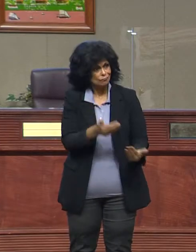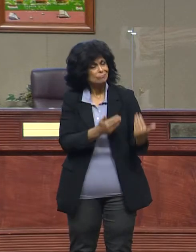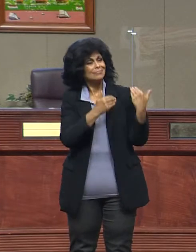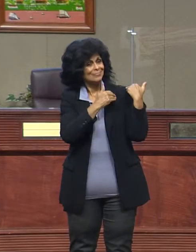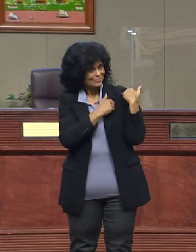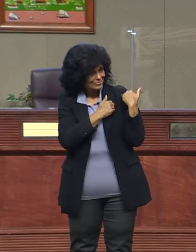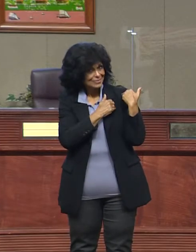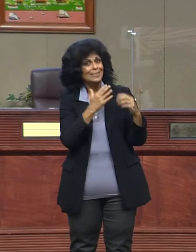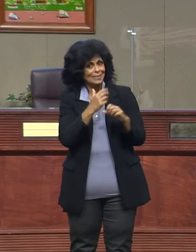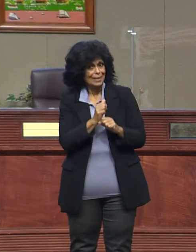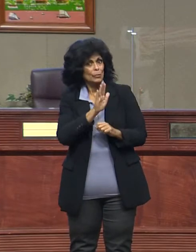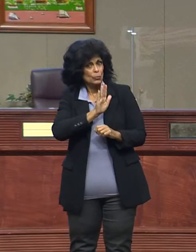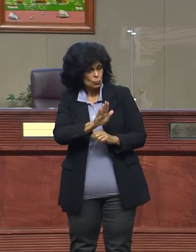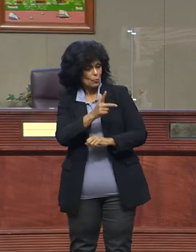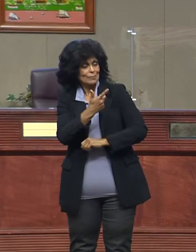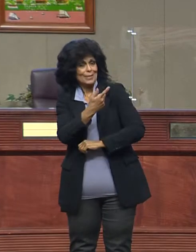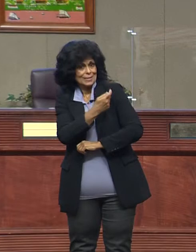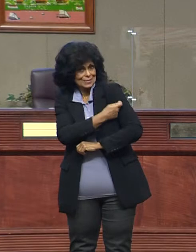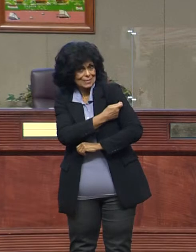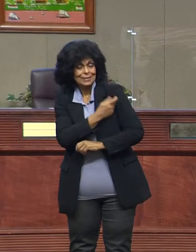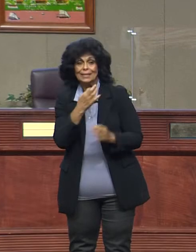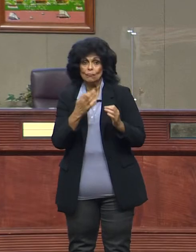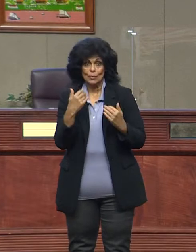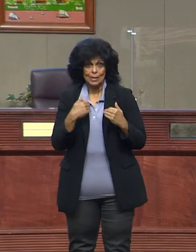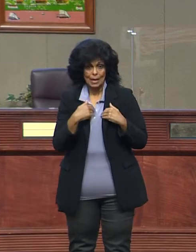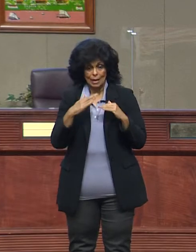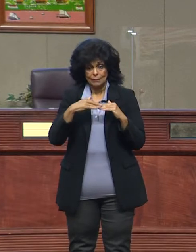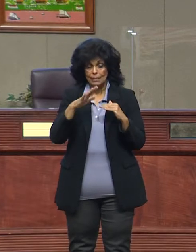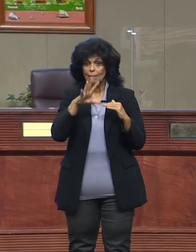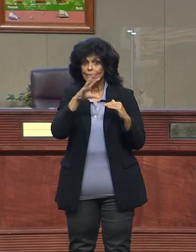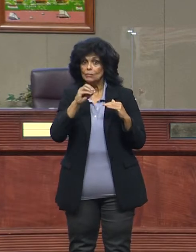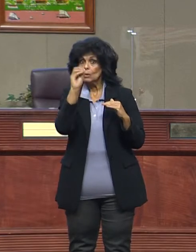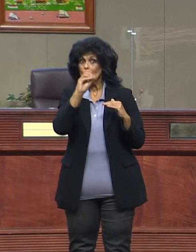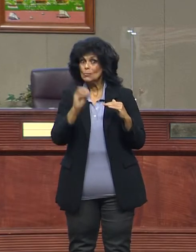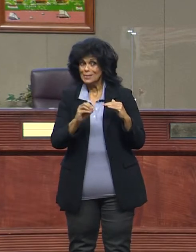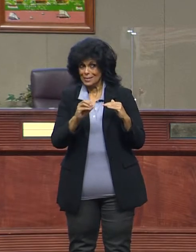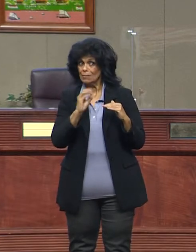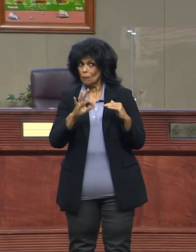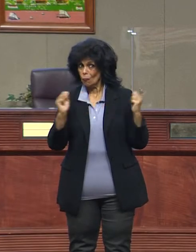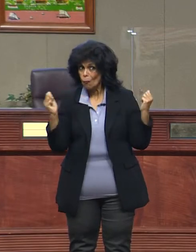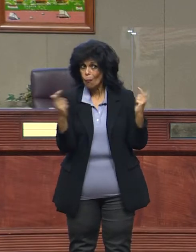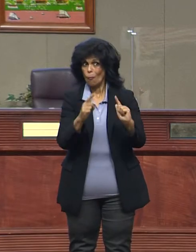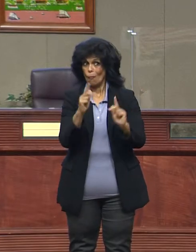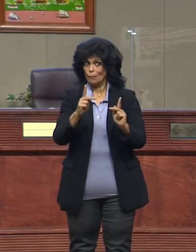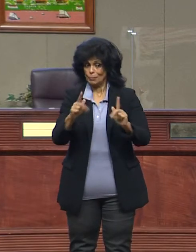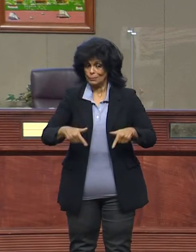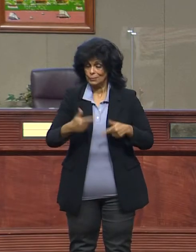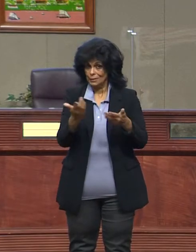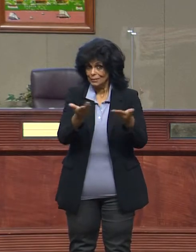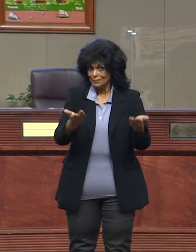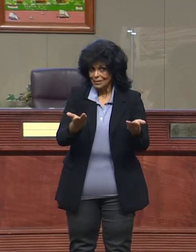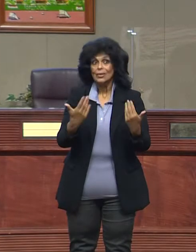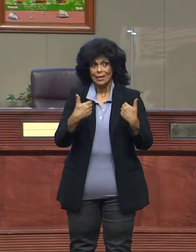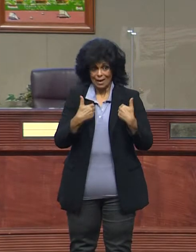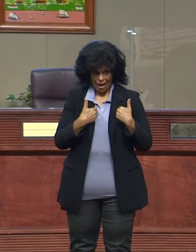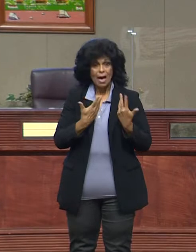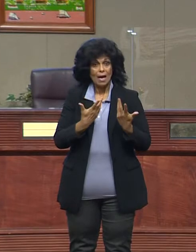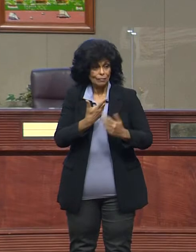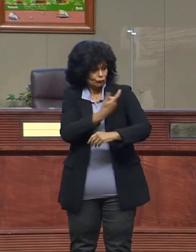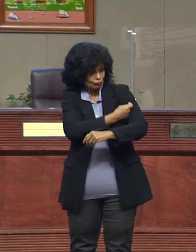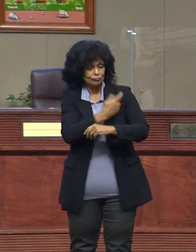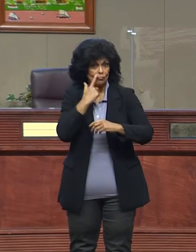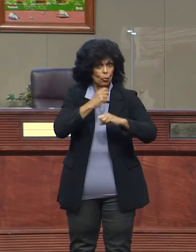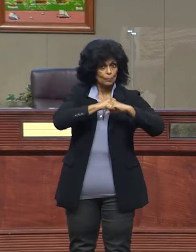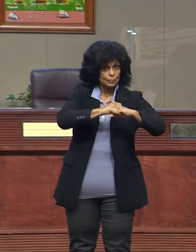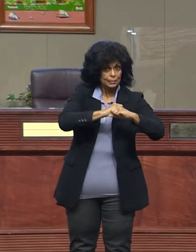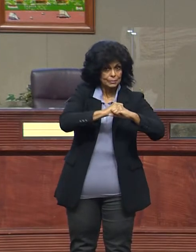we have at least 50% of our total population inoculated before we can really